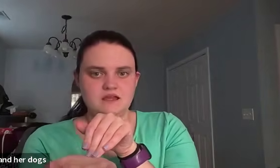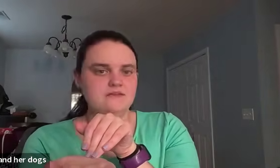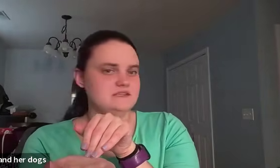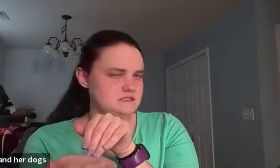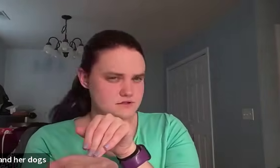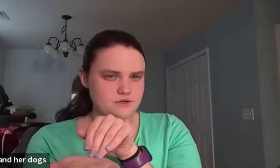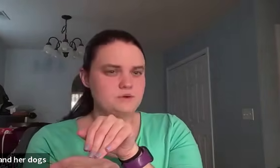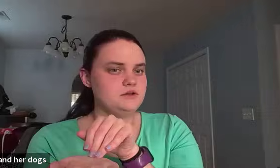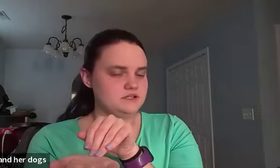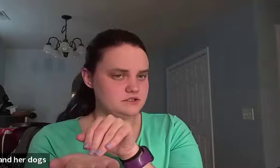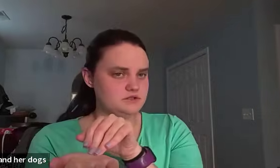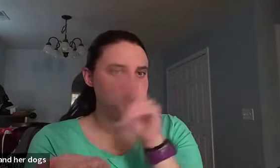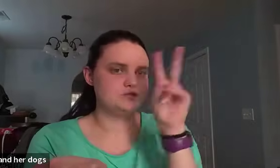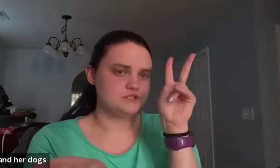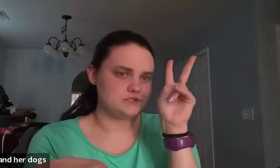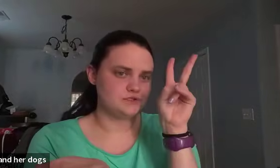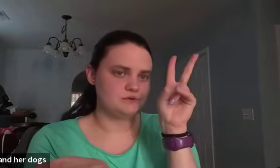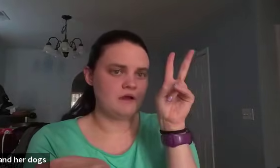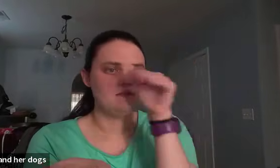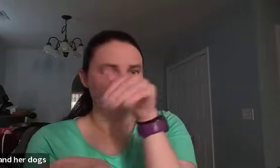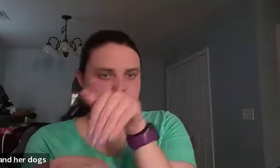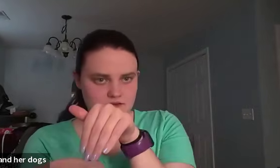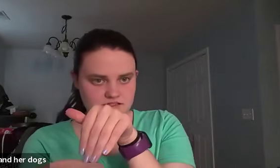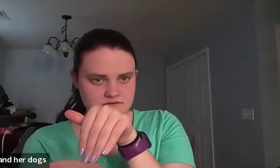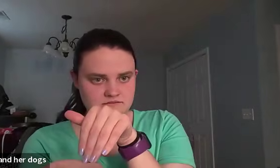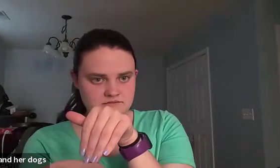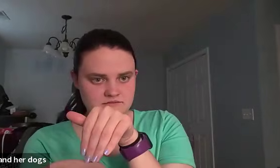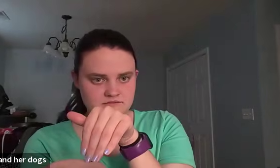And this is also where you can do the 2,000.